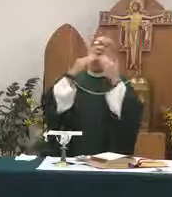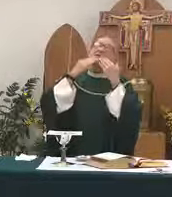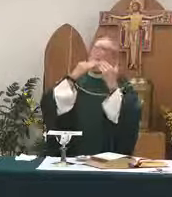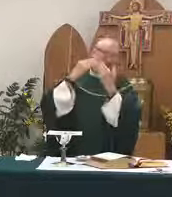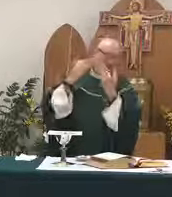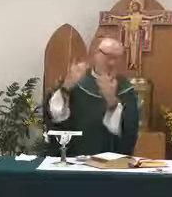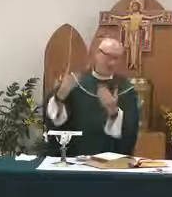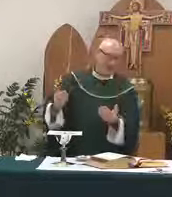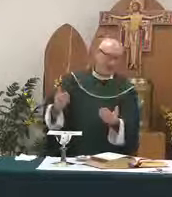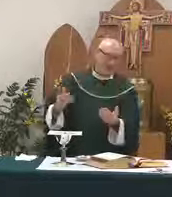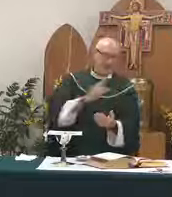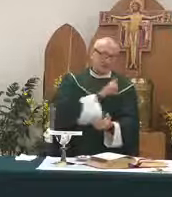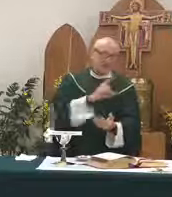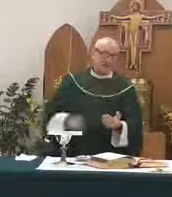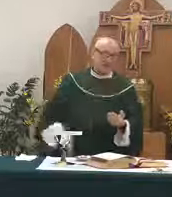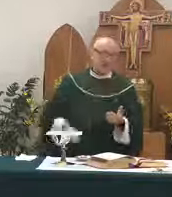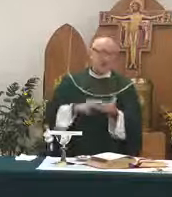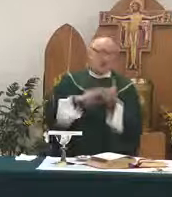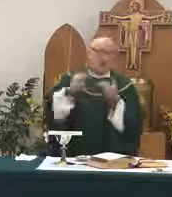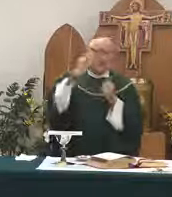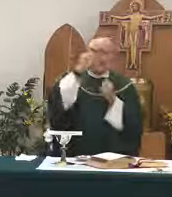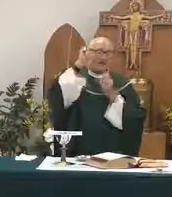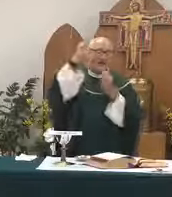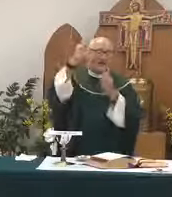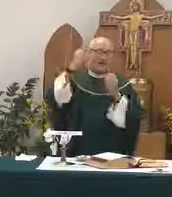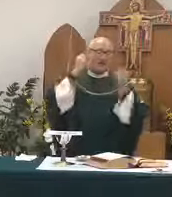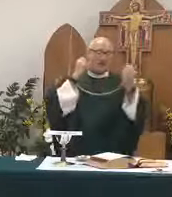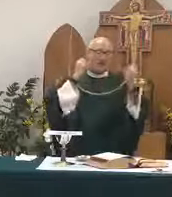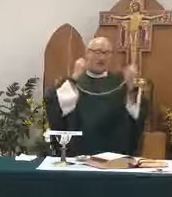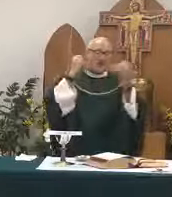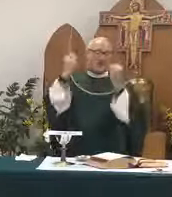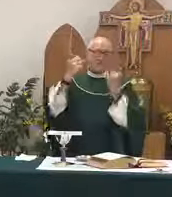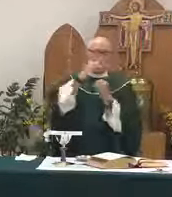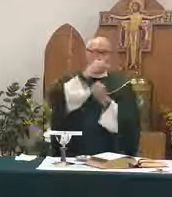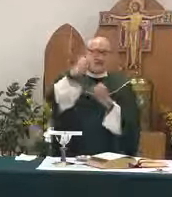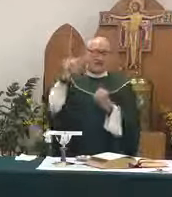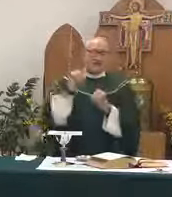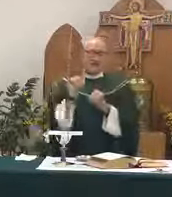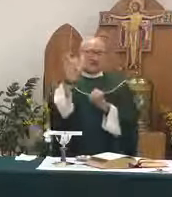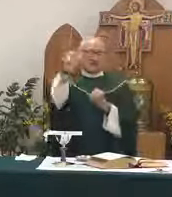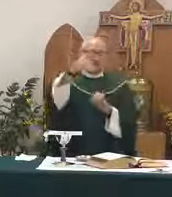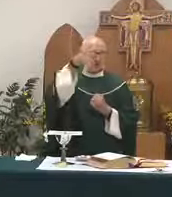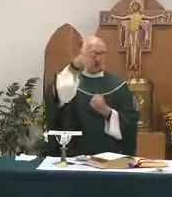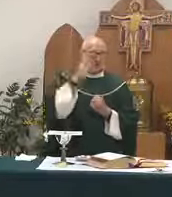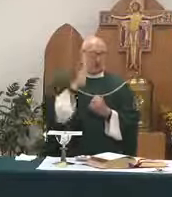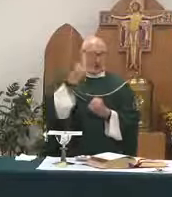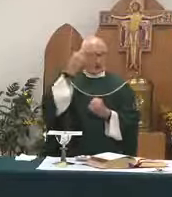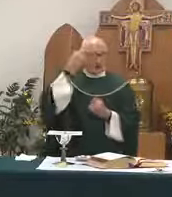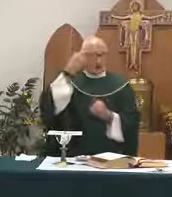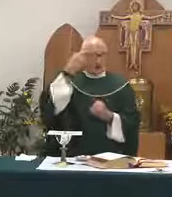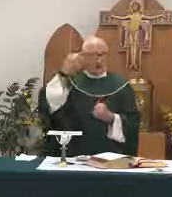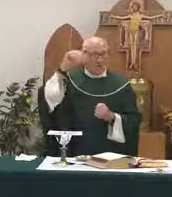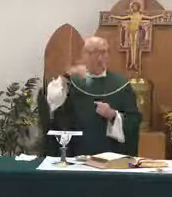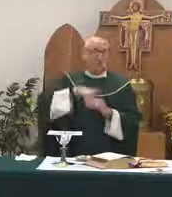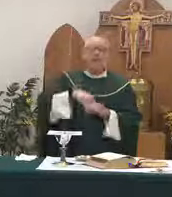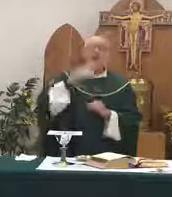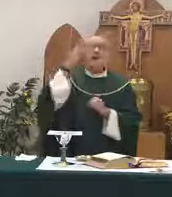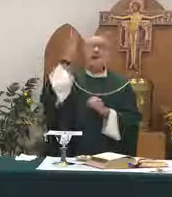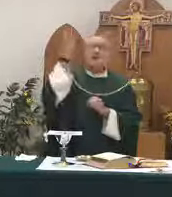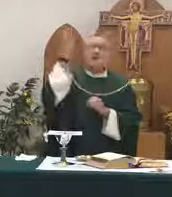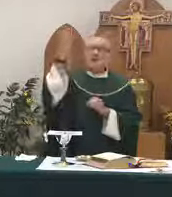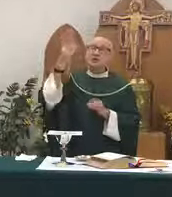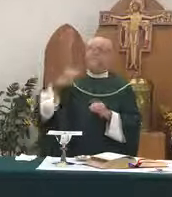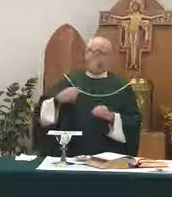everywhere, to give you thanks, Lord, Holy Father, almighty and eternal God,